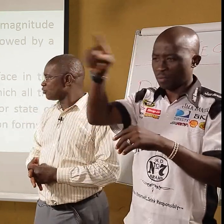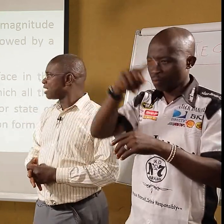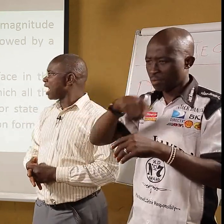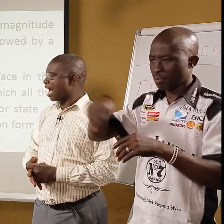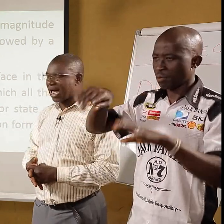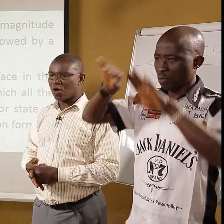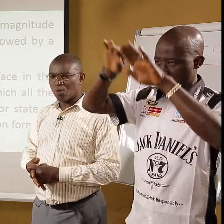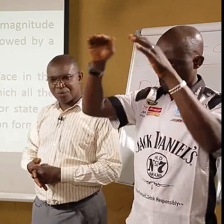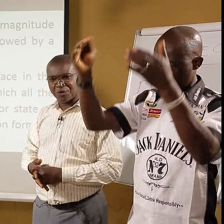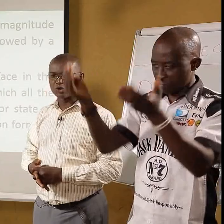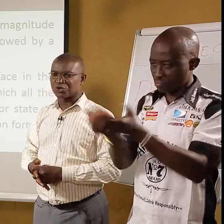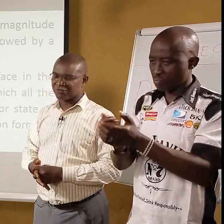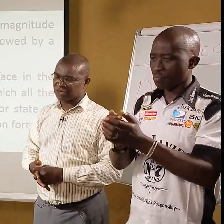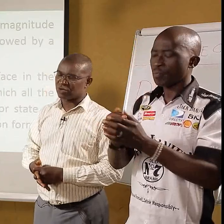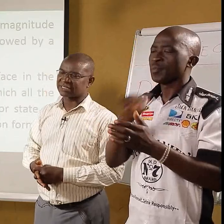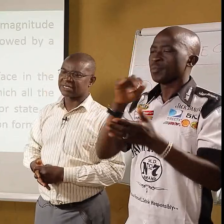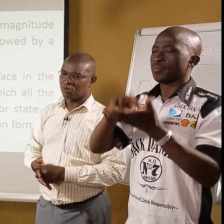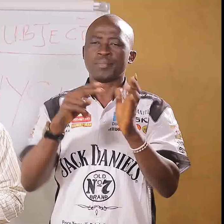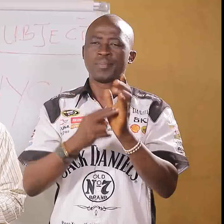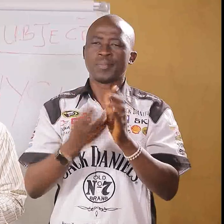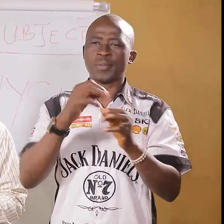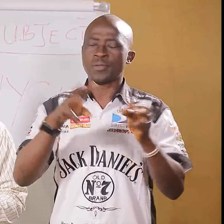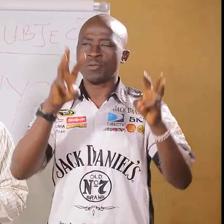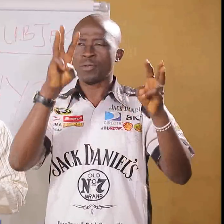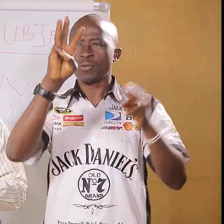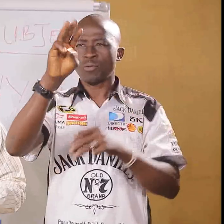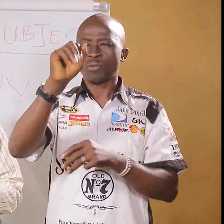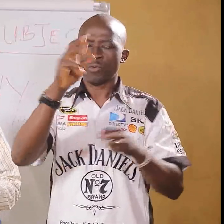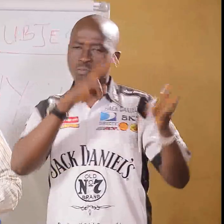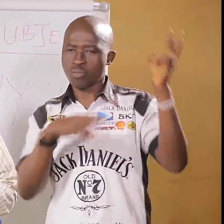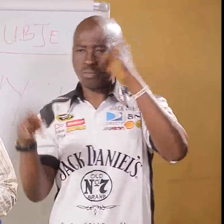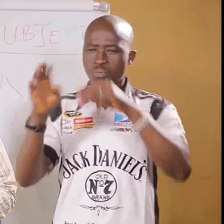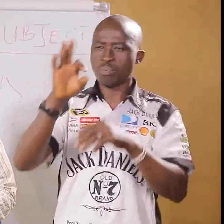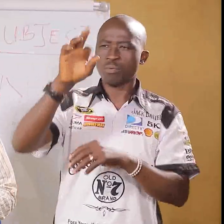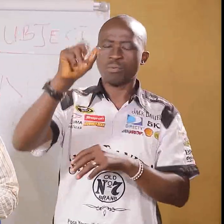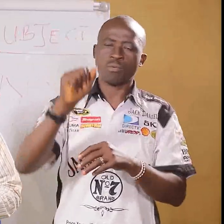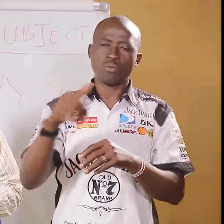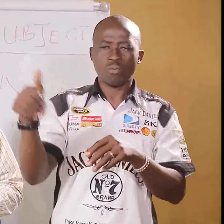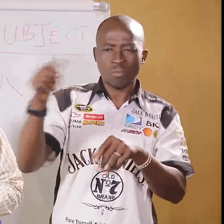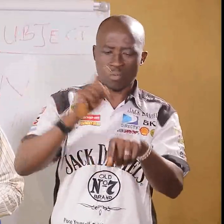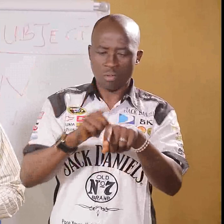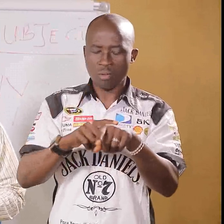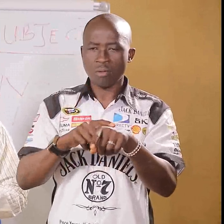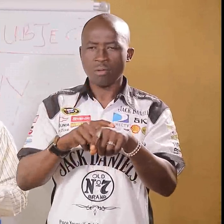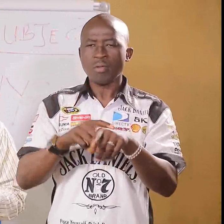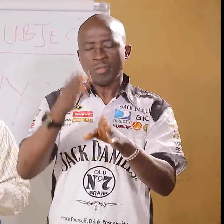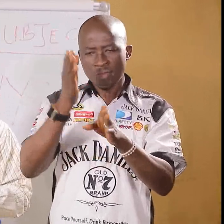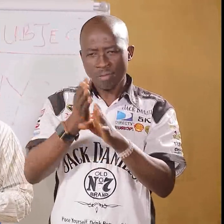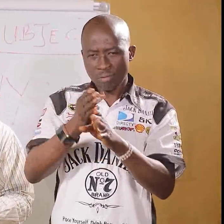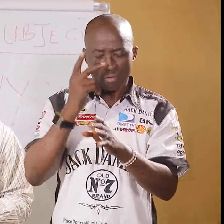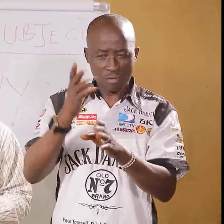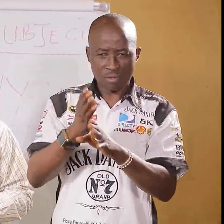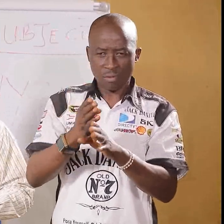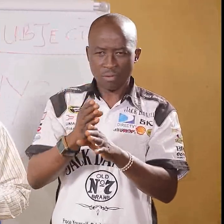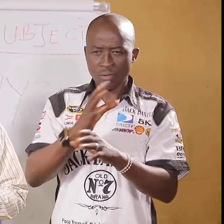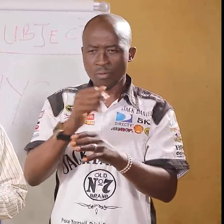there too are what we also refer to as wavefront. So any line or surface on which particles on